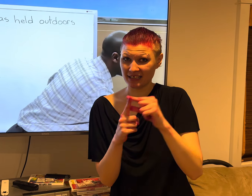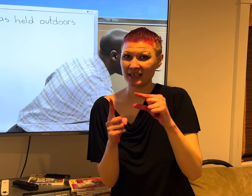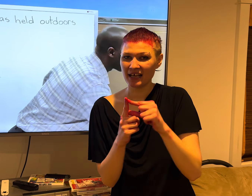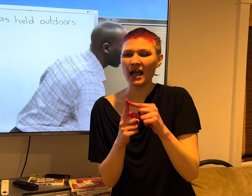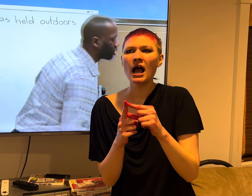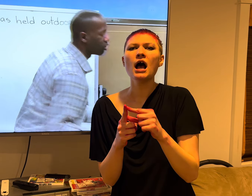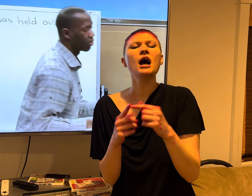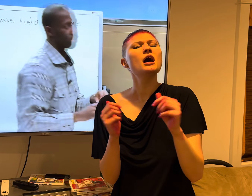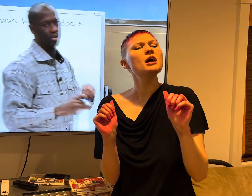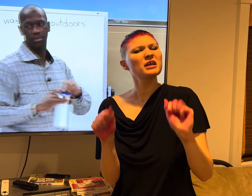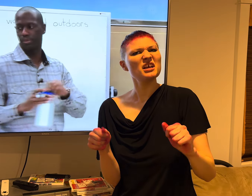that concert.